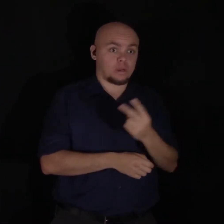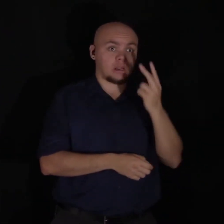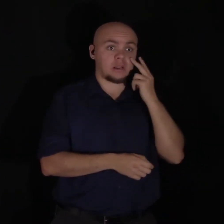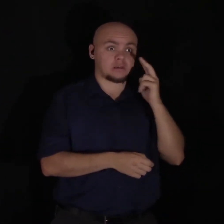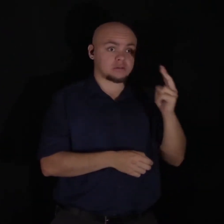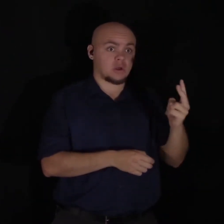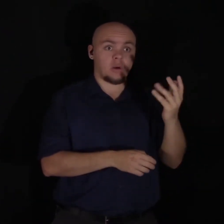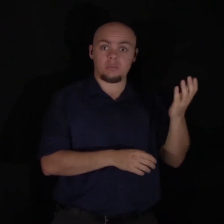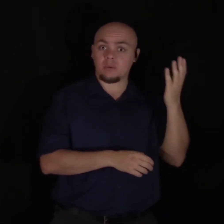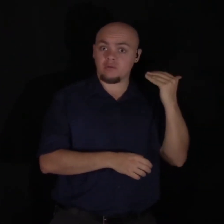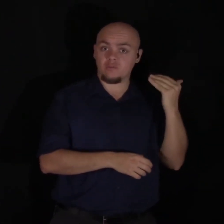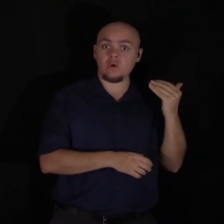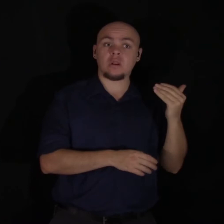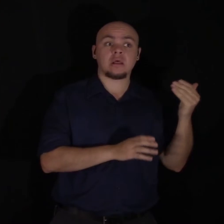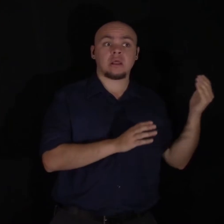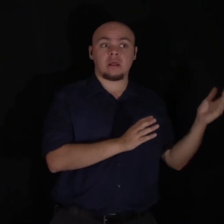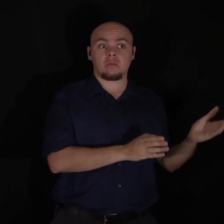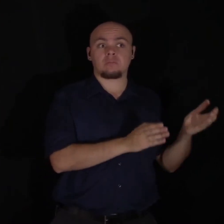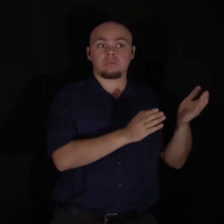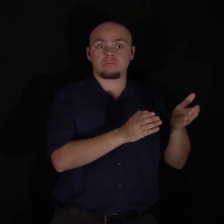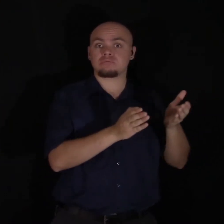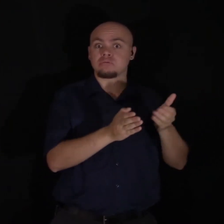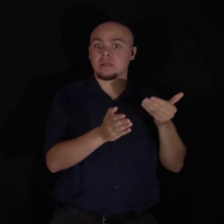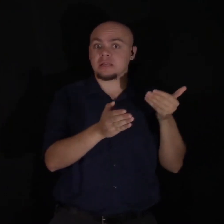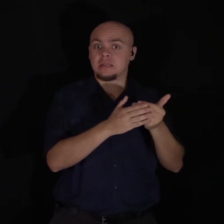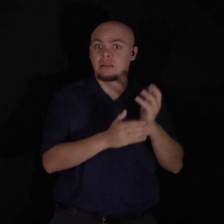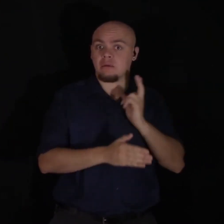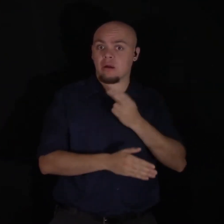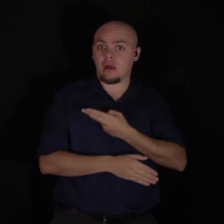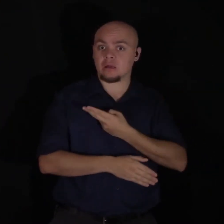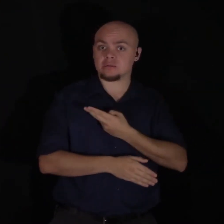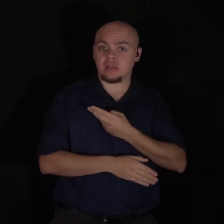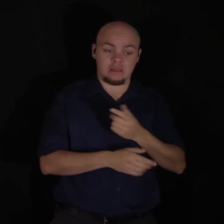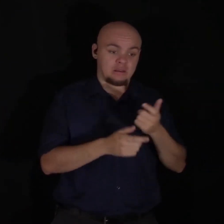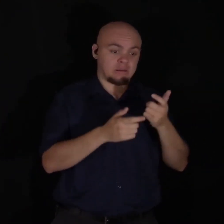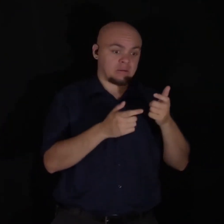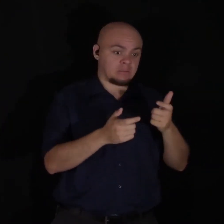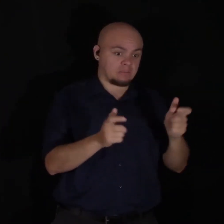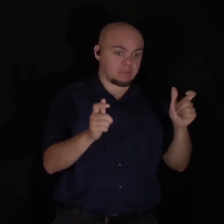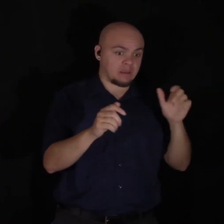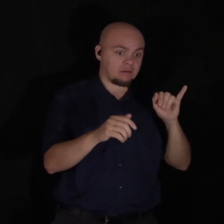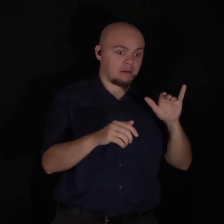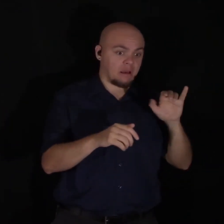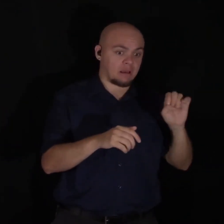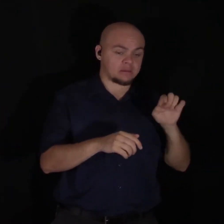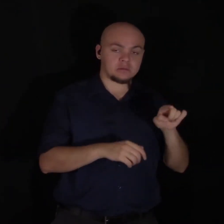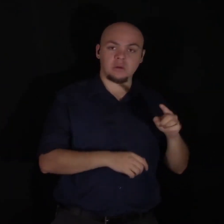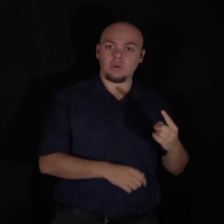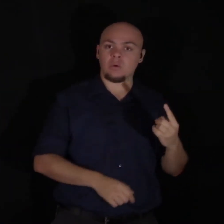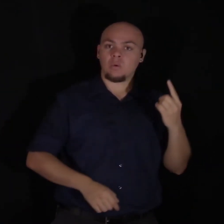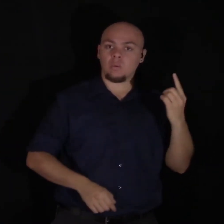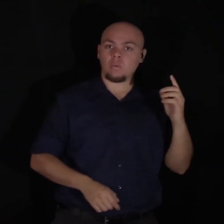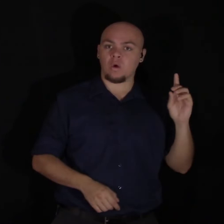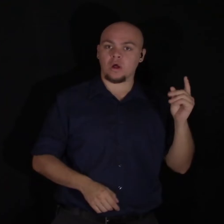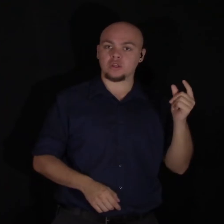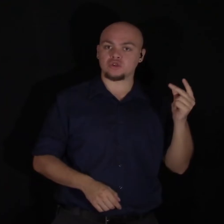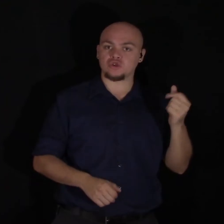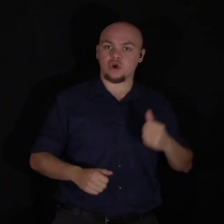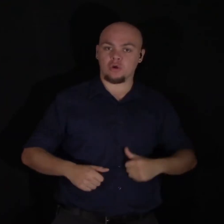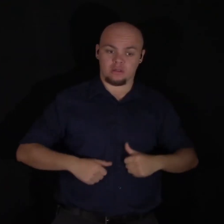which had drifted towards us in the night on a large fragment of ice. Only one dog remained alive, but